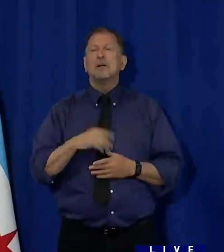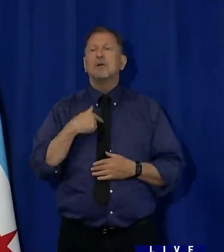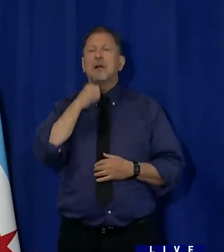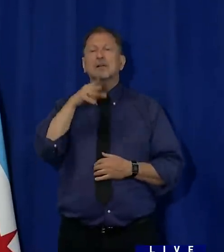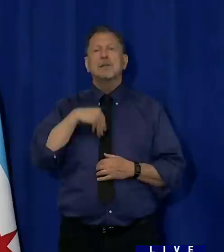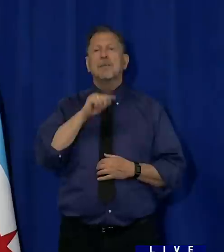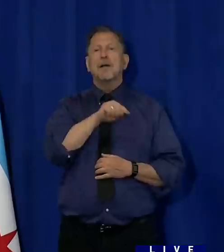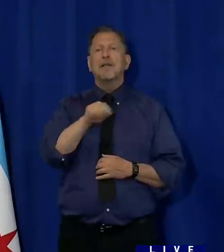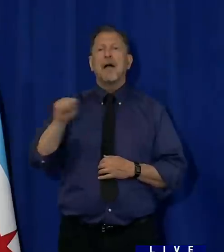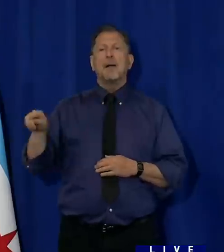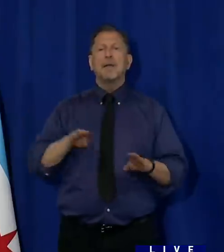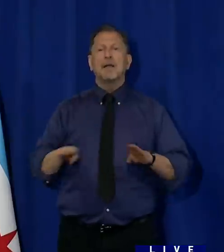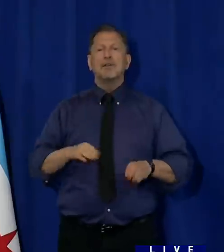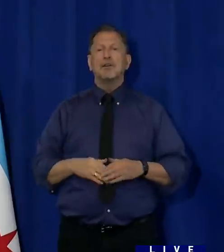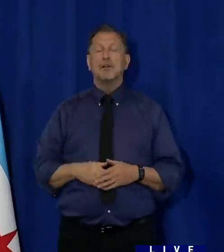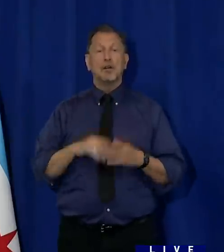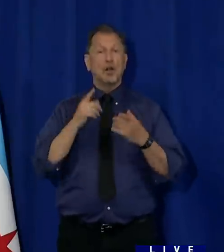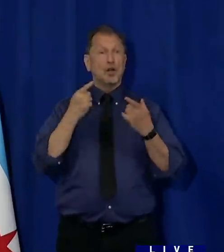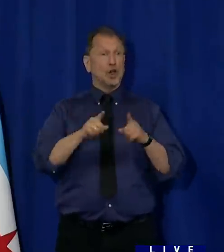Officers asleep during a riot